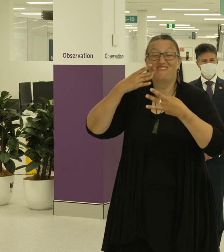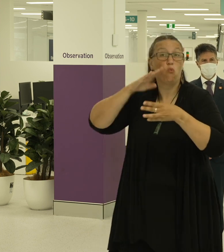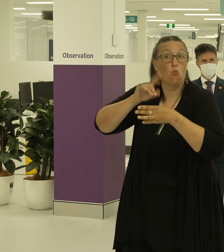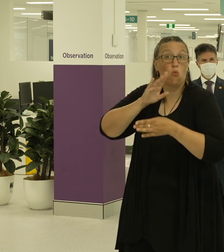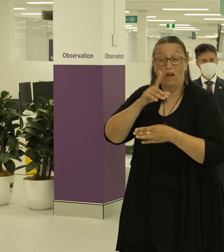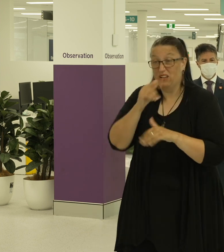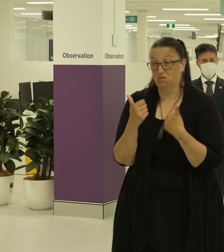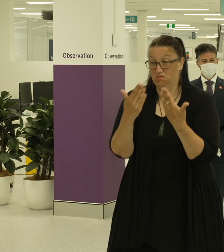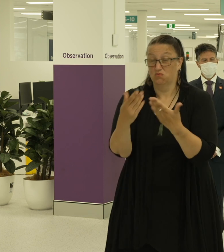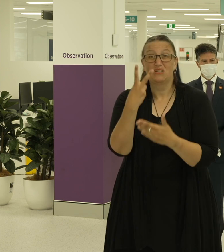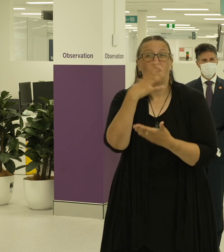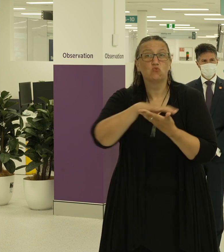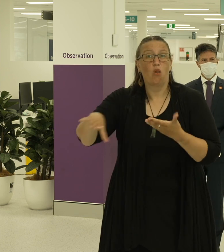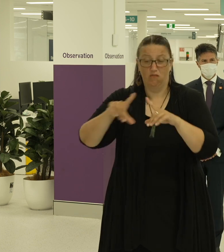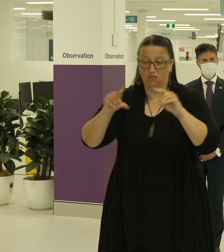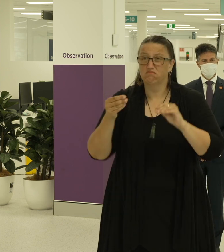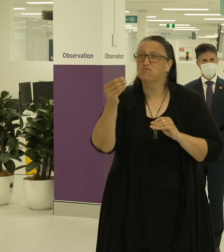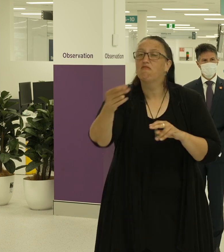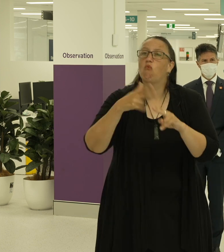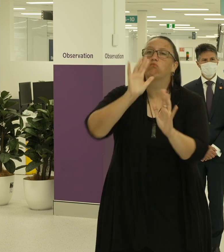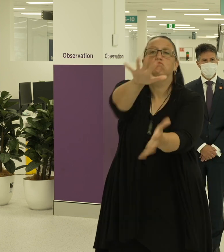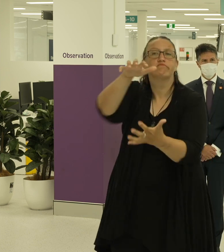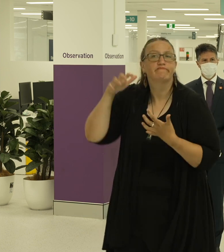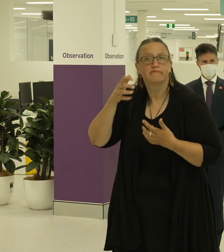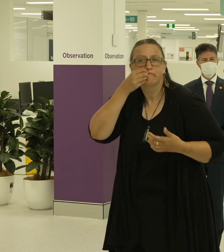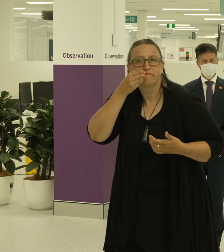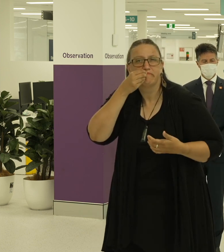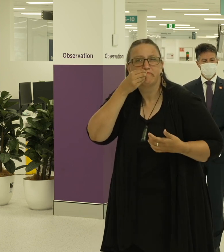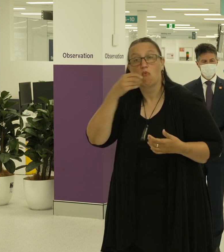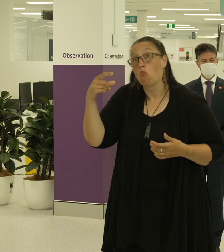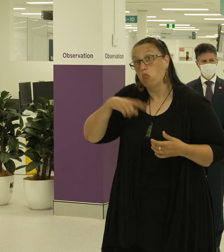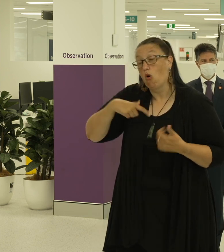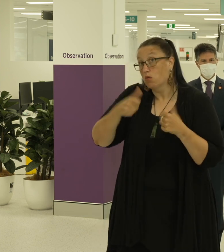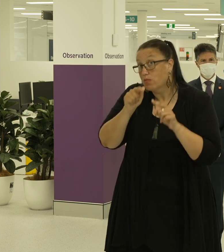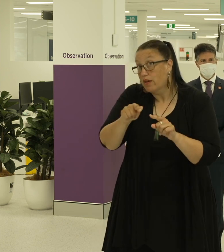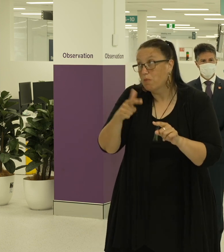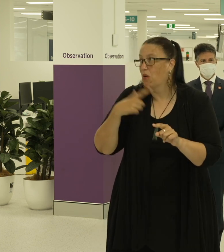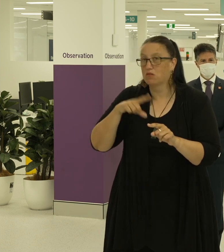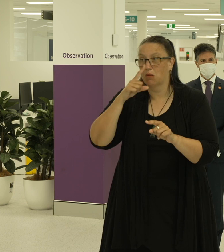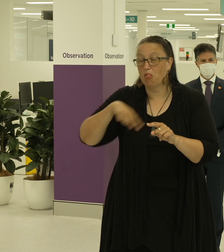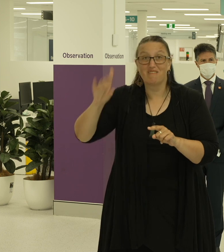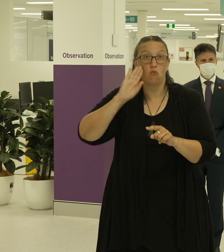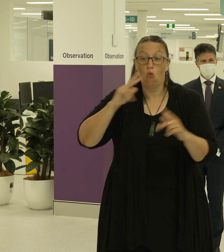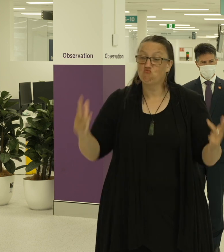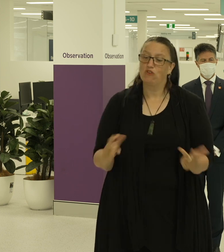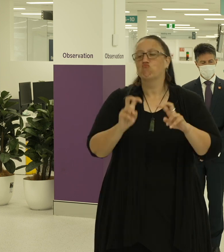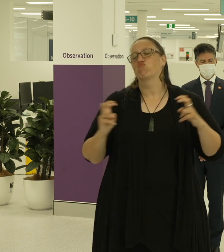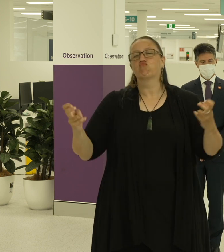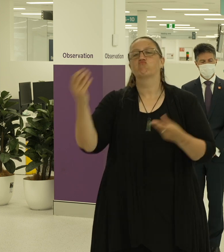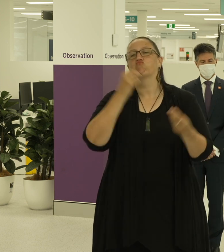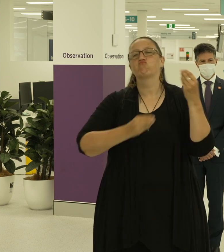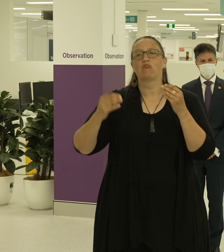concept helped those businesses who had transitioned from table seating to a